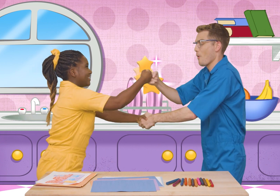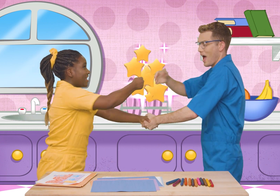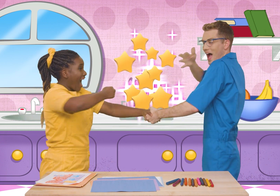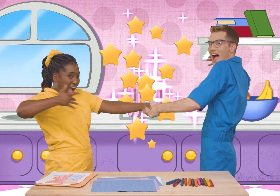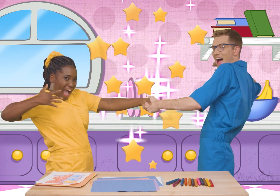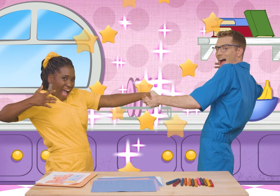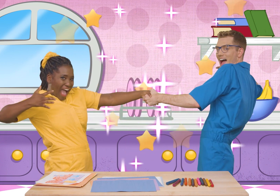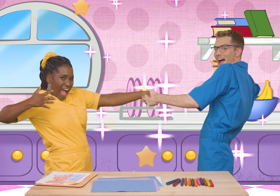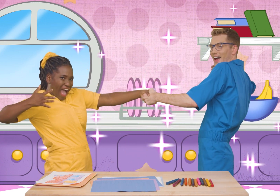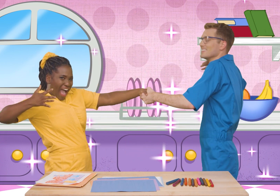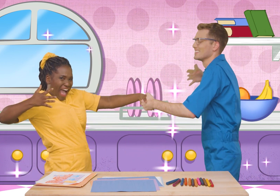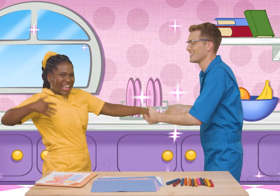Wow! Yay!